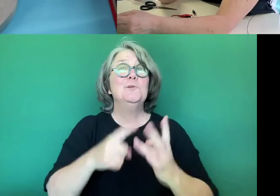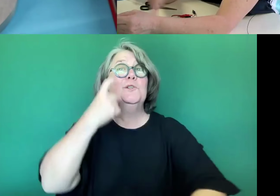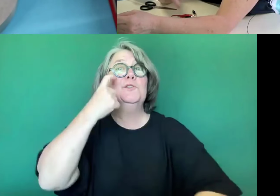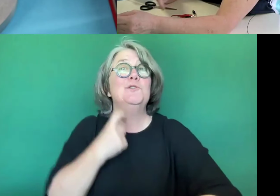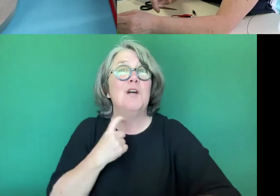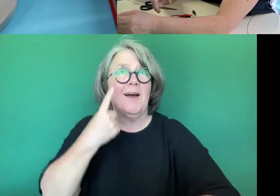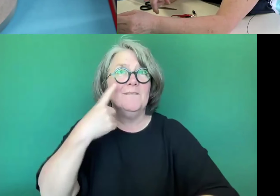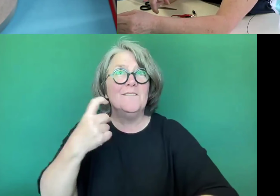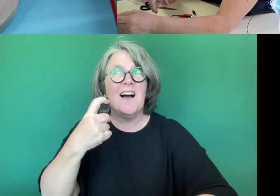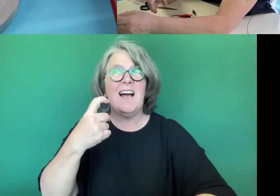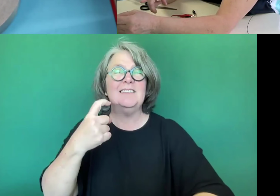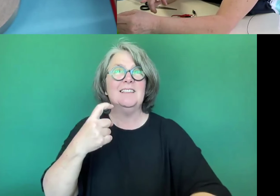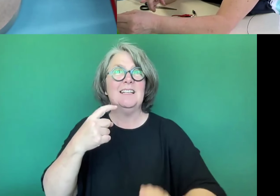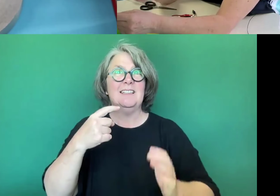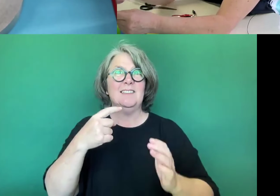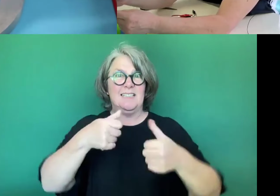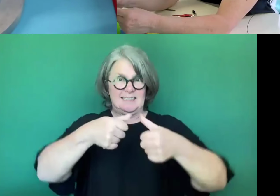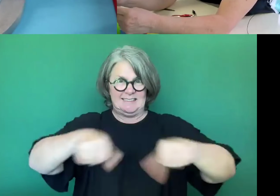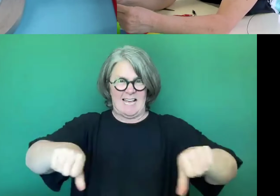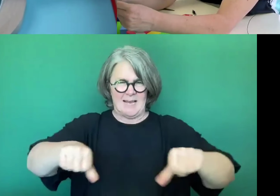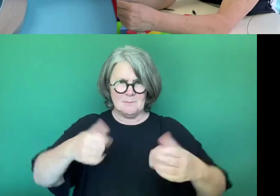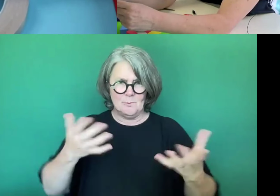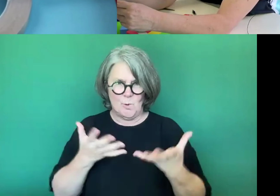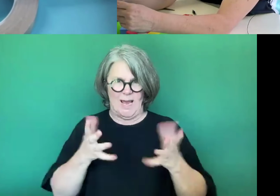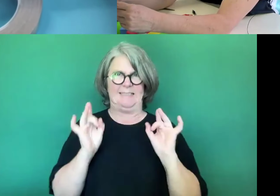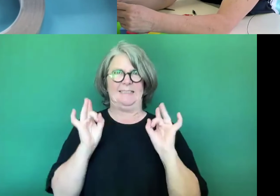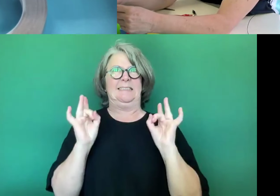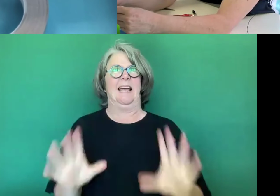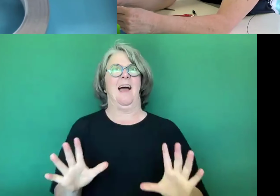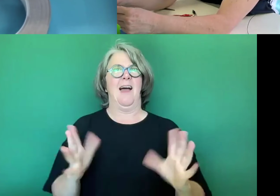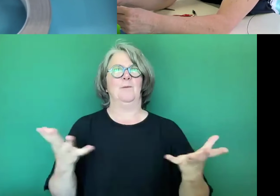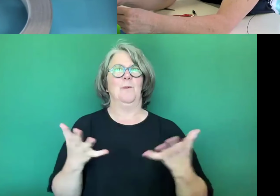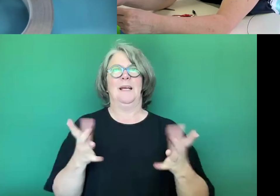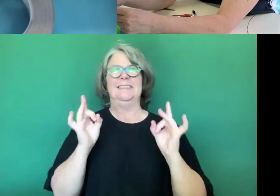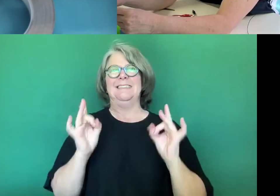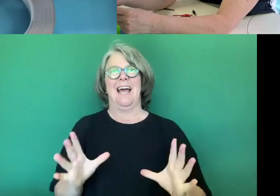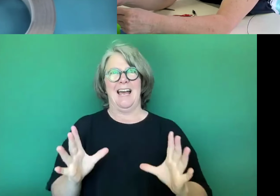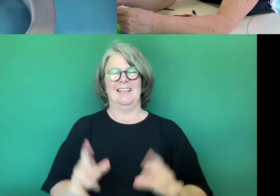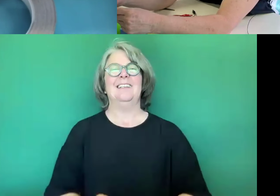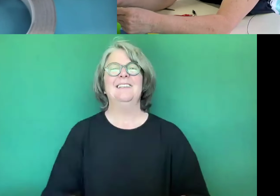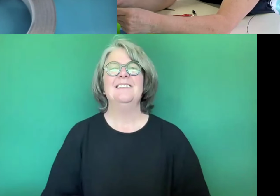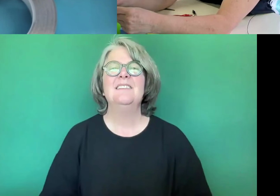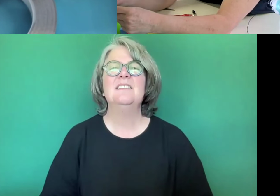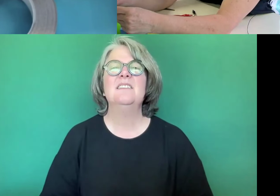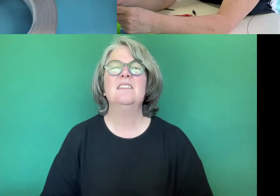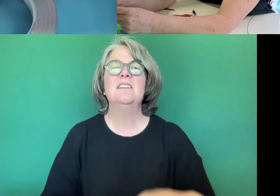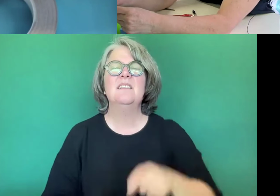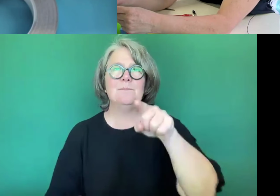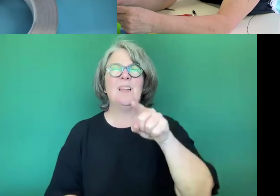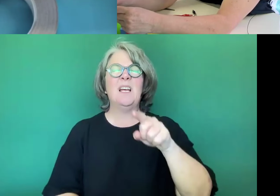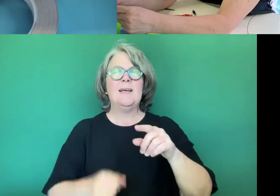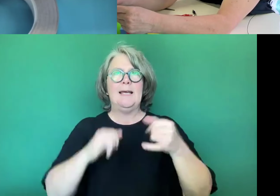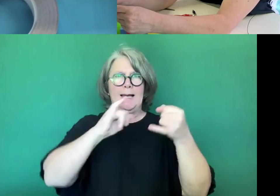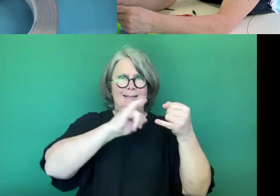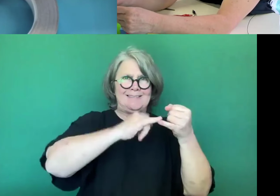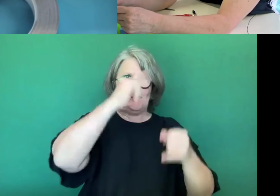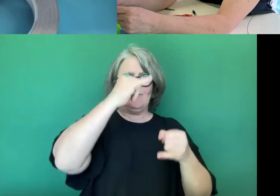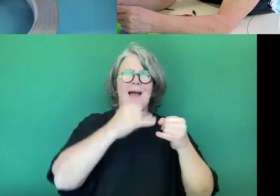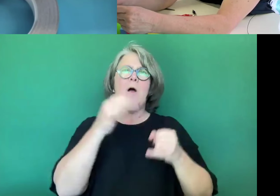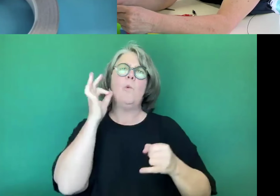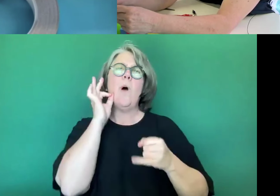during the entire event. Okay, you need to separate the silver from the white,